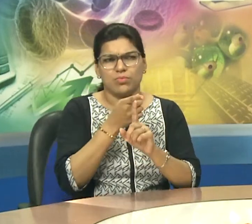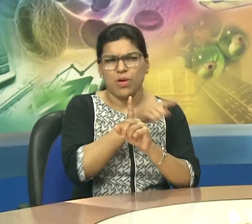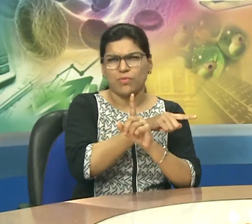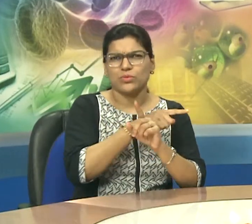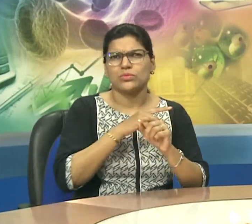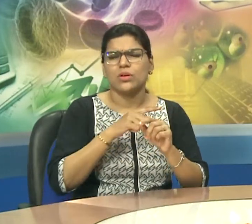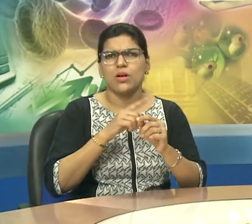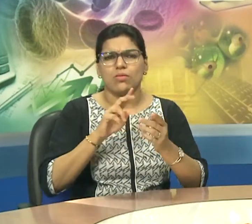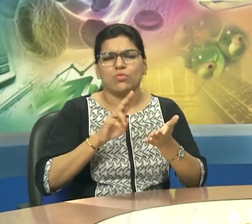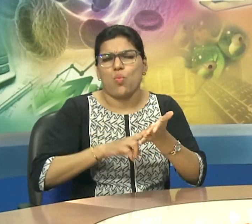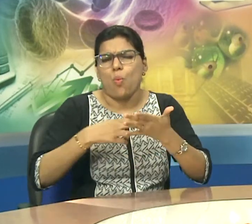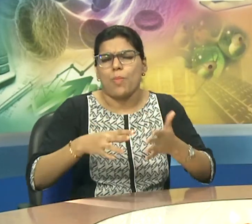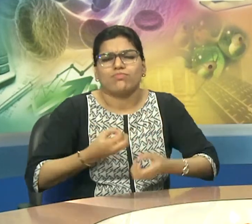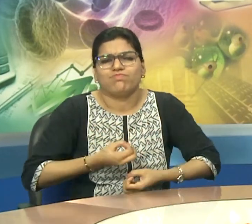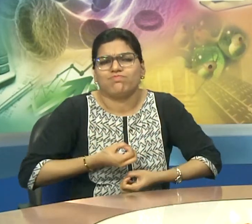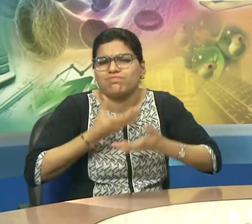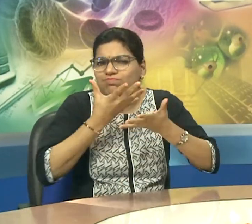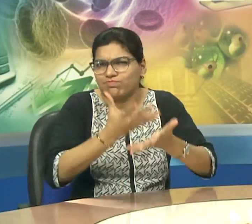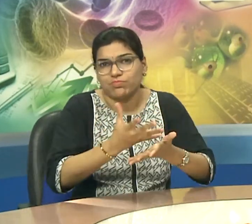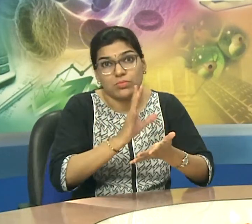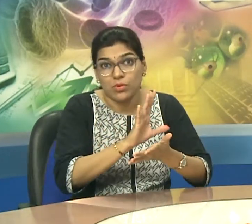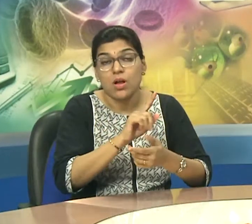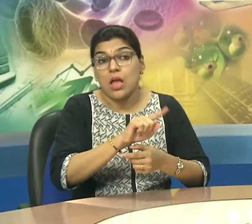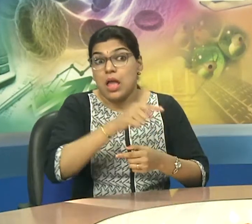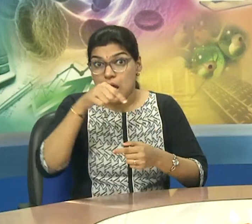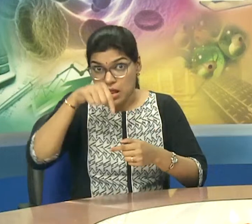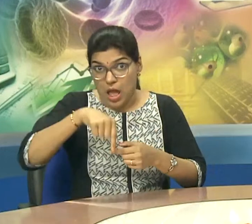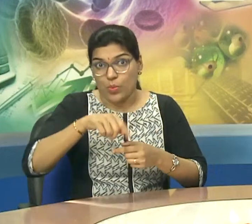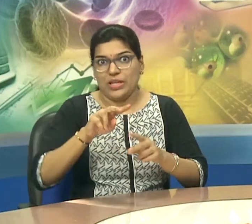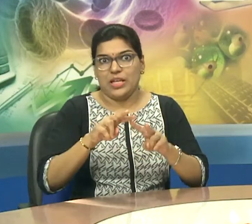Now, could can be used for another